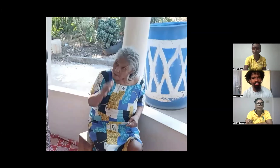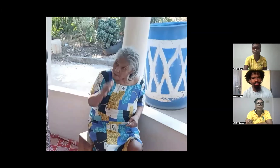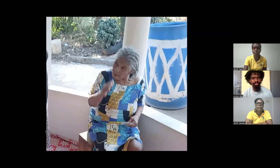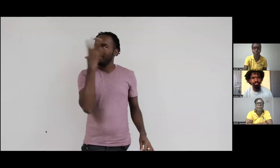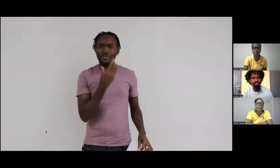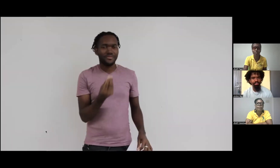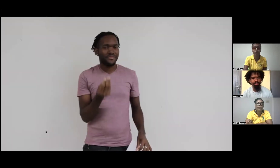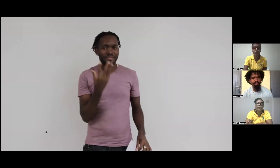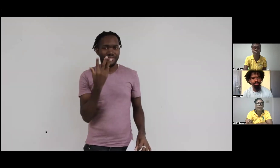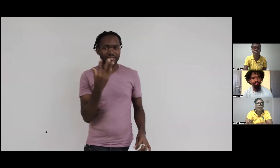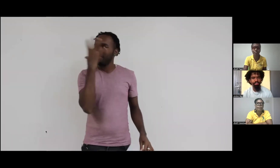That's the country sign for beautiful.